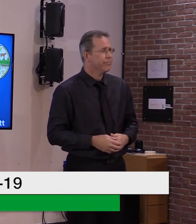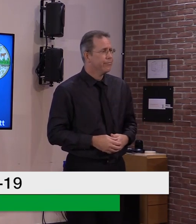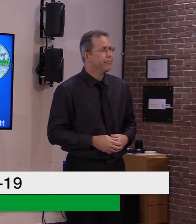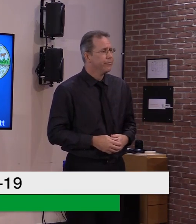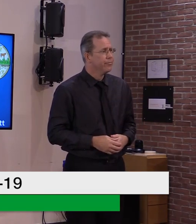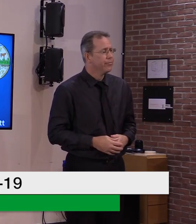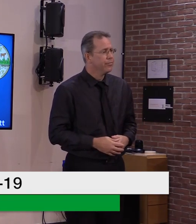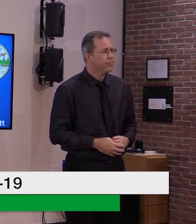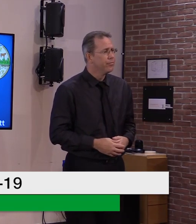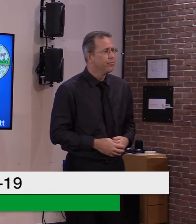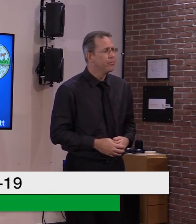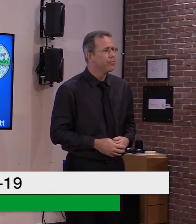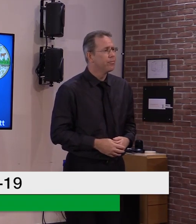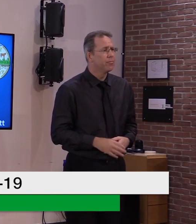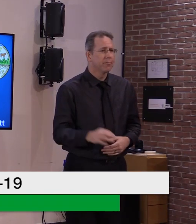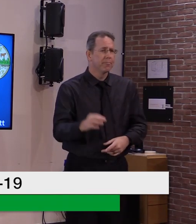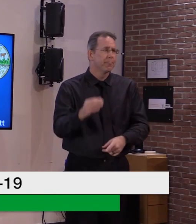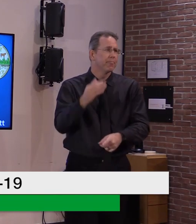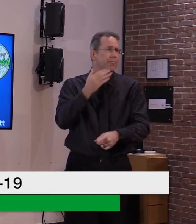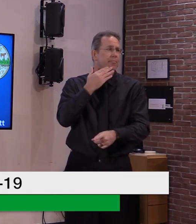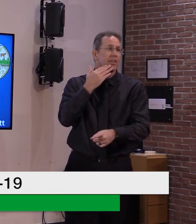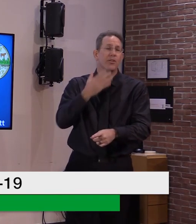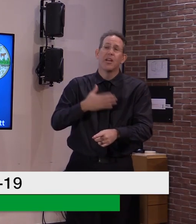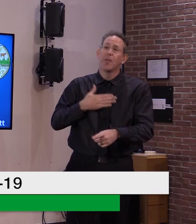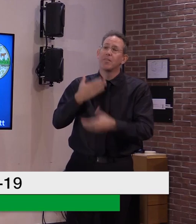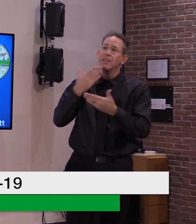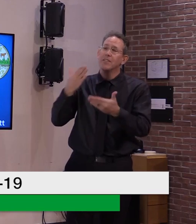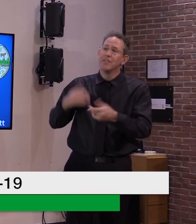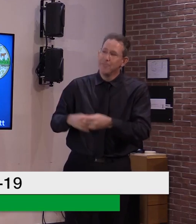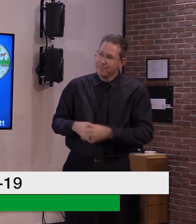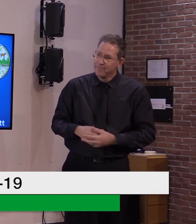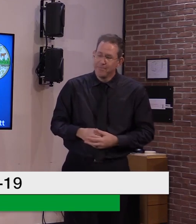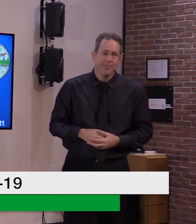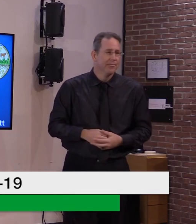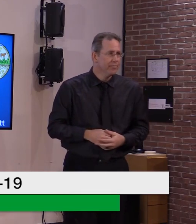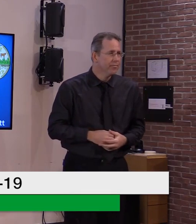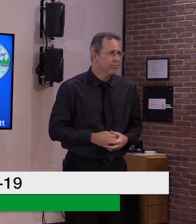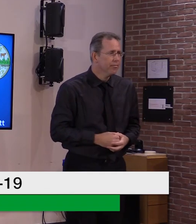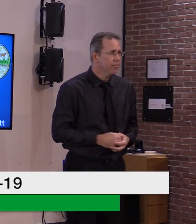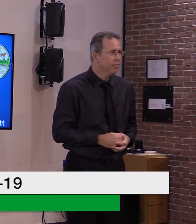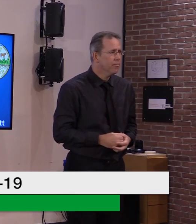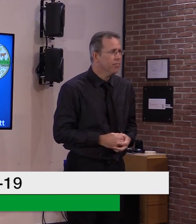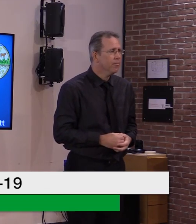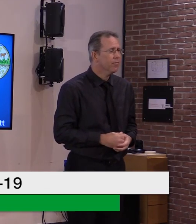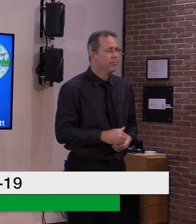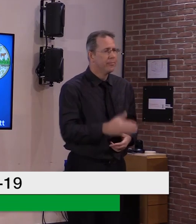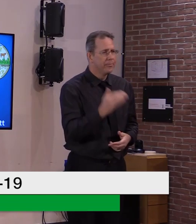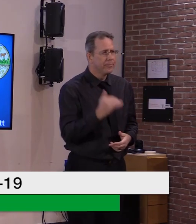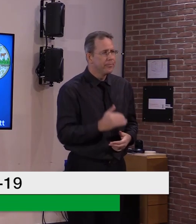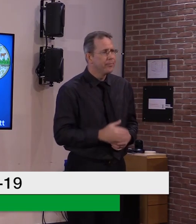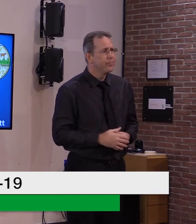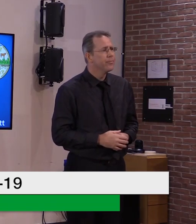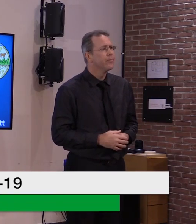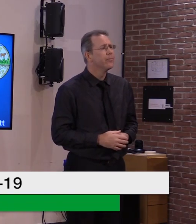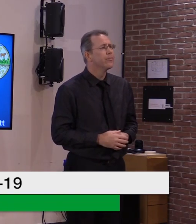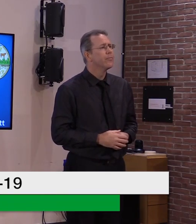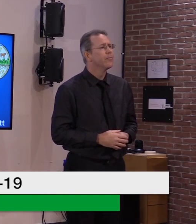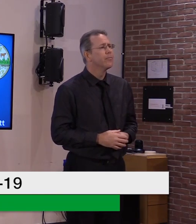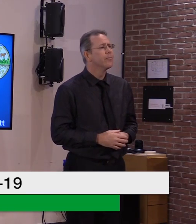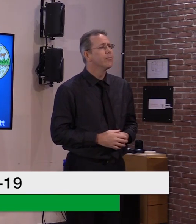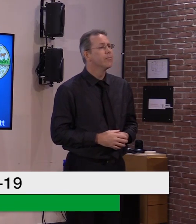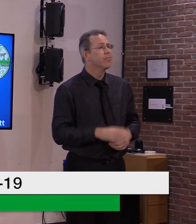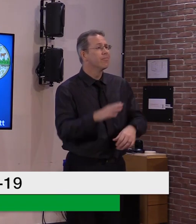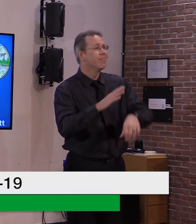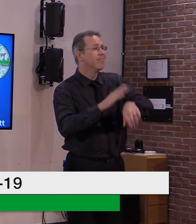thank you thanks you too ed all right it is 12 12.50 and there are five